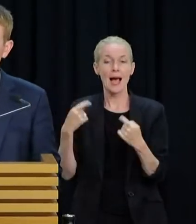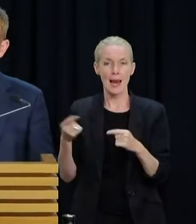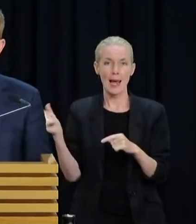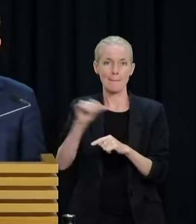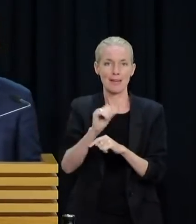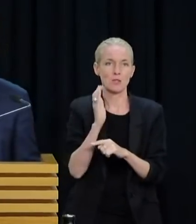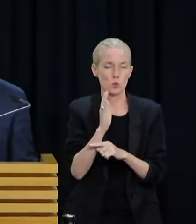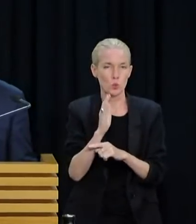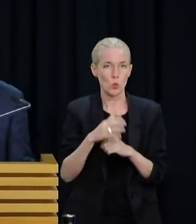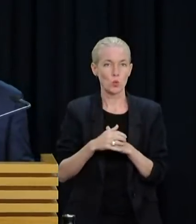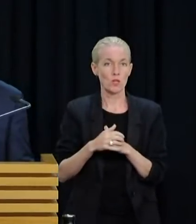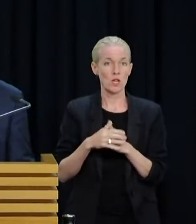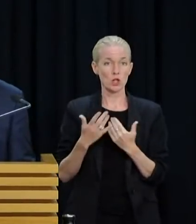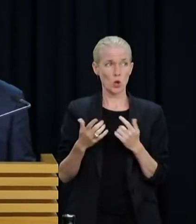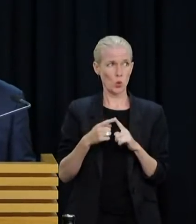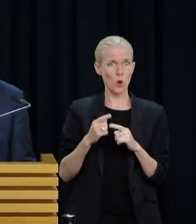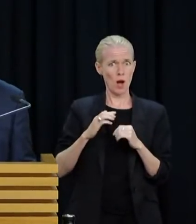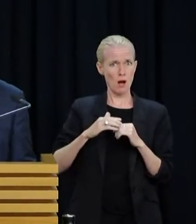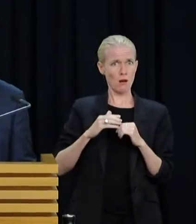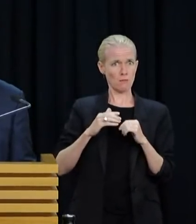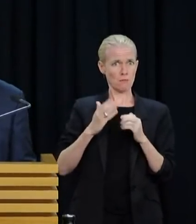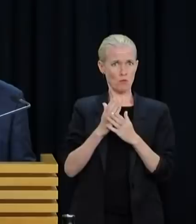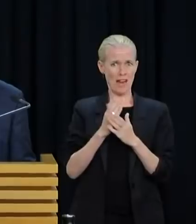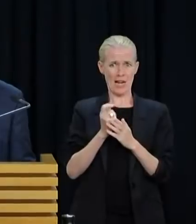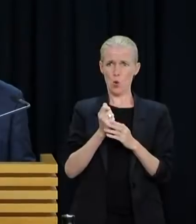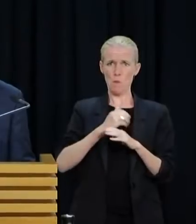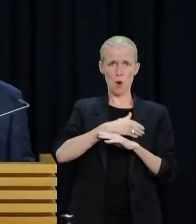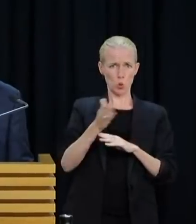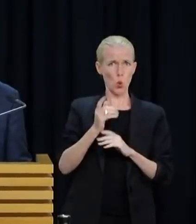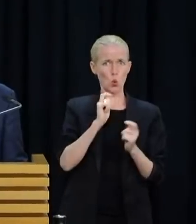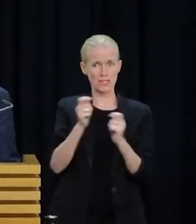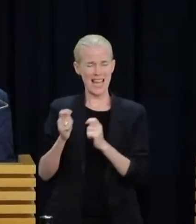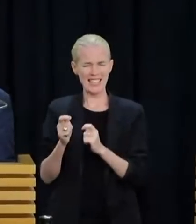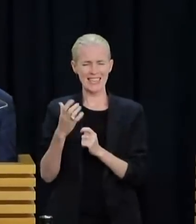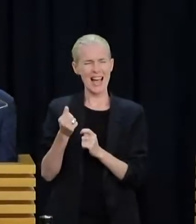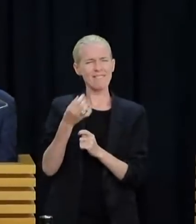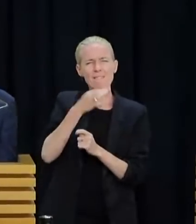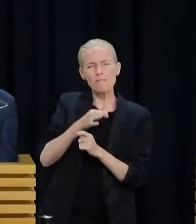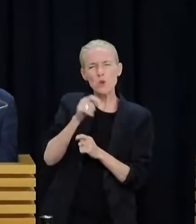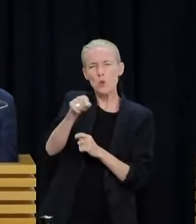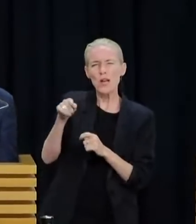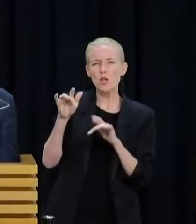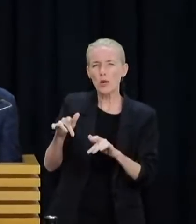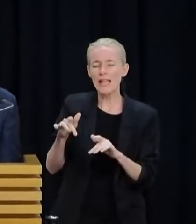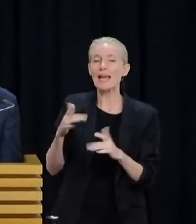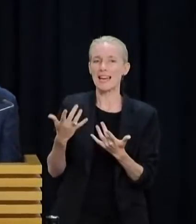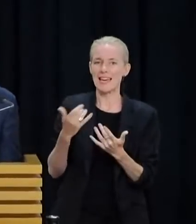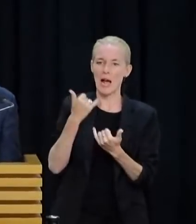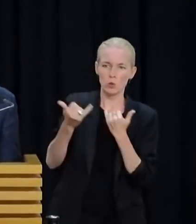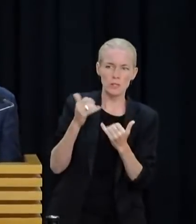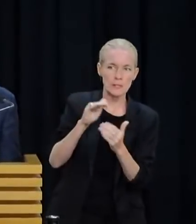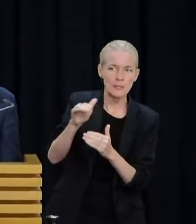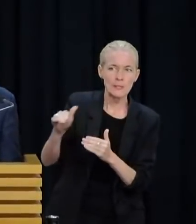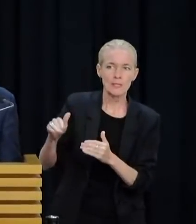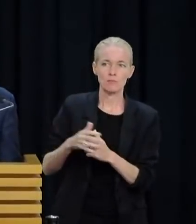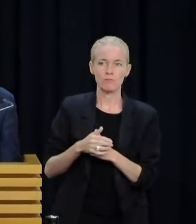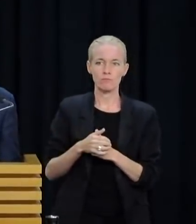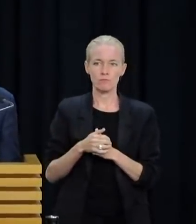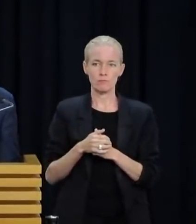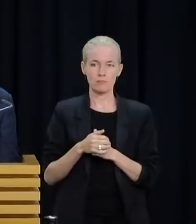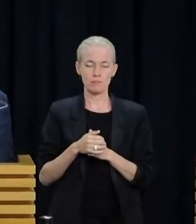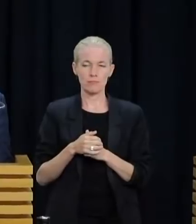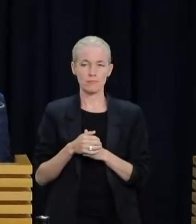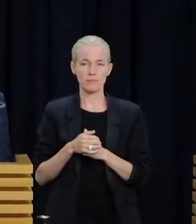small group at the end, and they are now being very actively followed up. Pretty bad luck that that tiny group, that 1% who had a positive